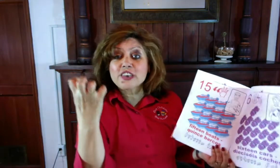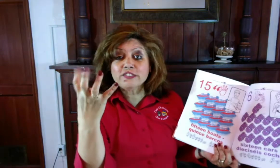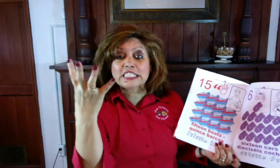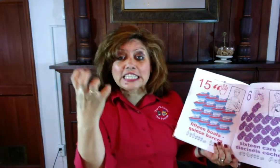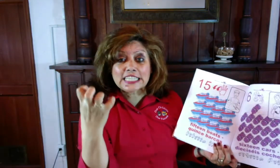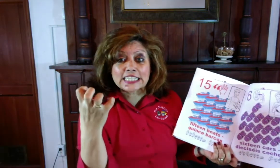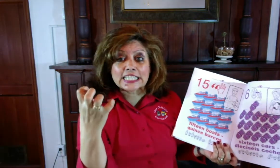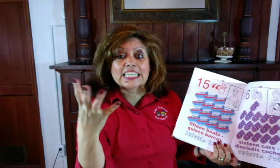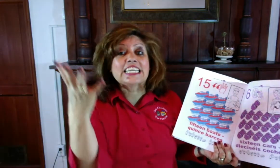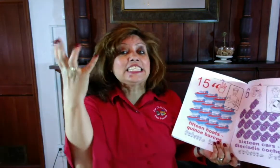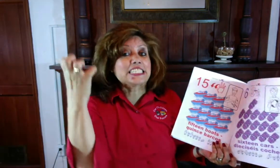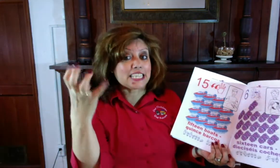15